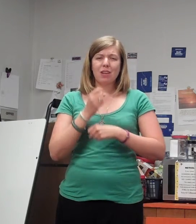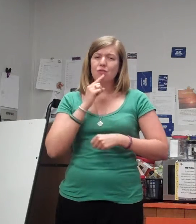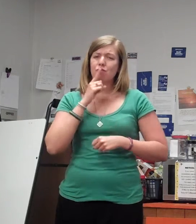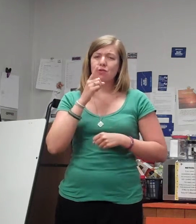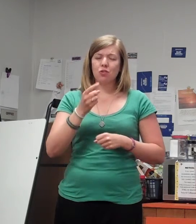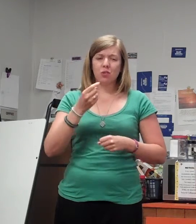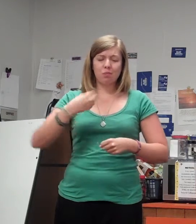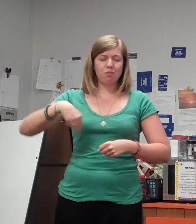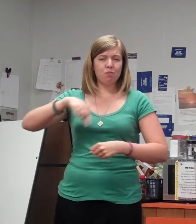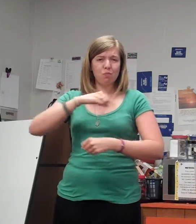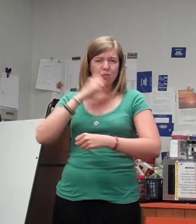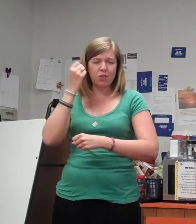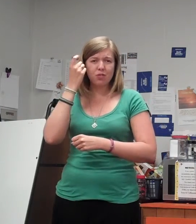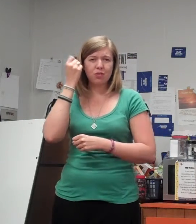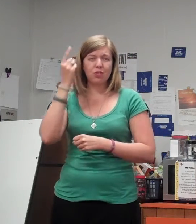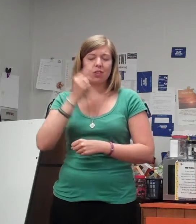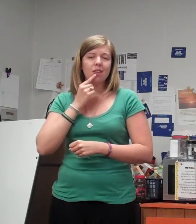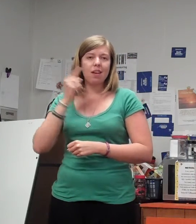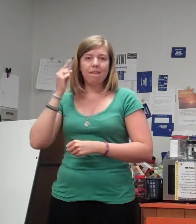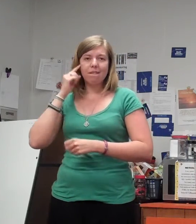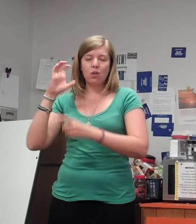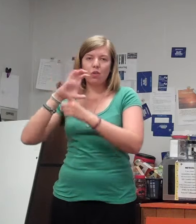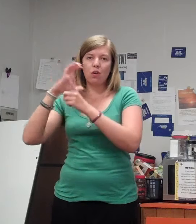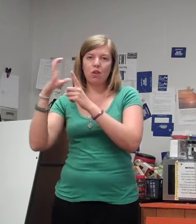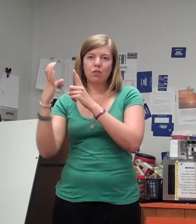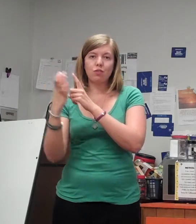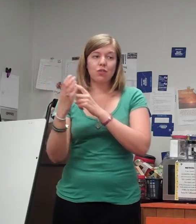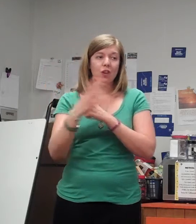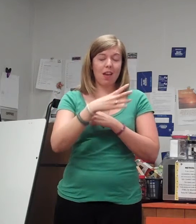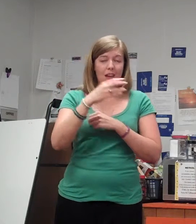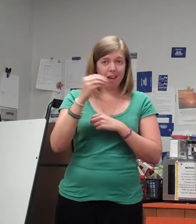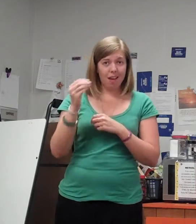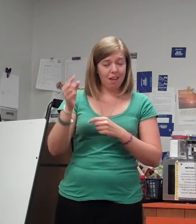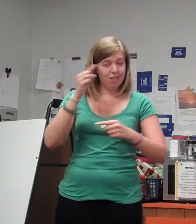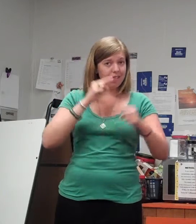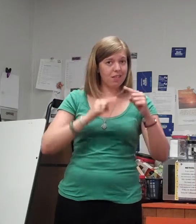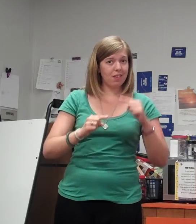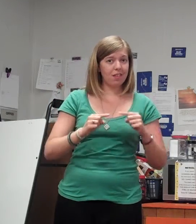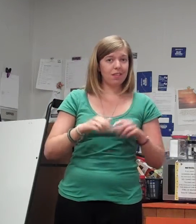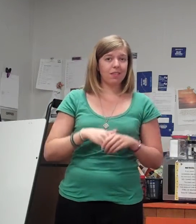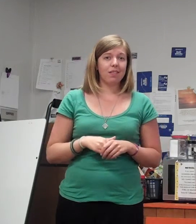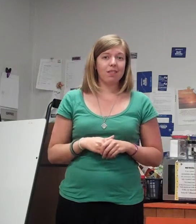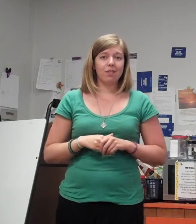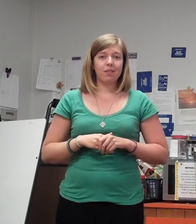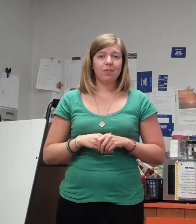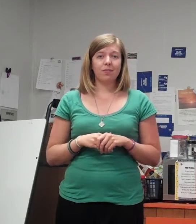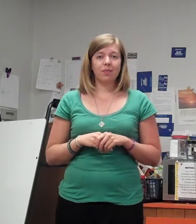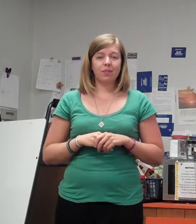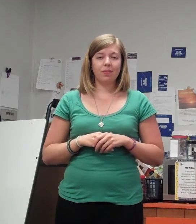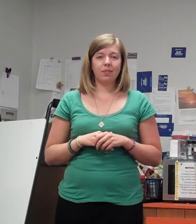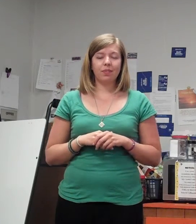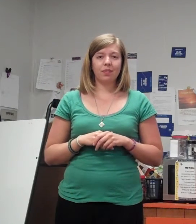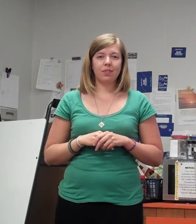her for, I think, 2 or 3 years, something like that, and then took the only 2 classes they had at